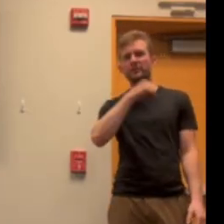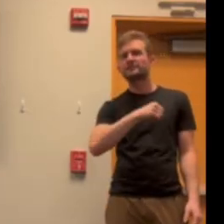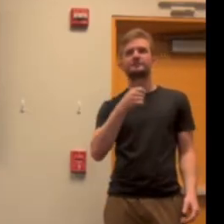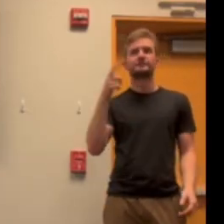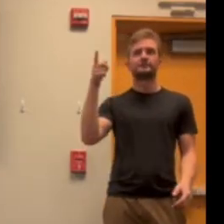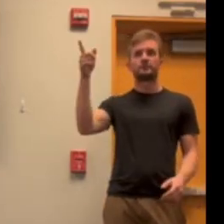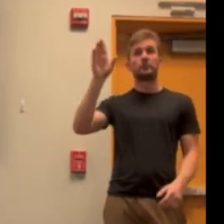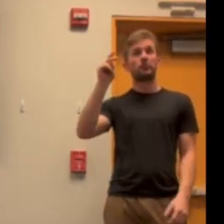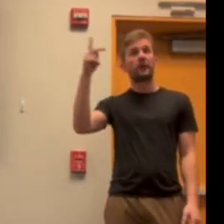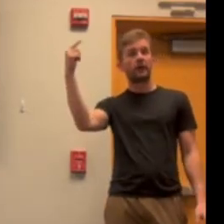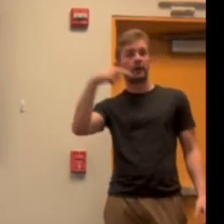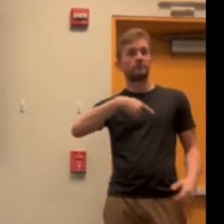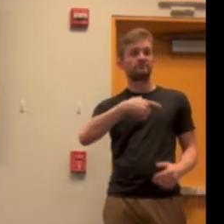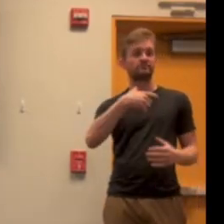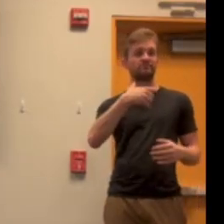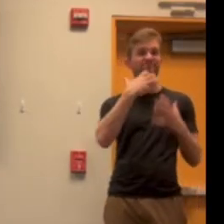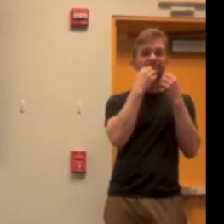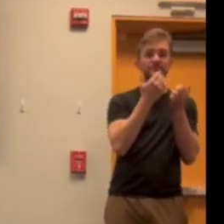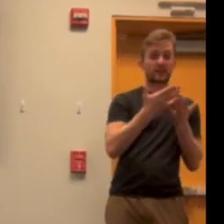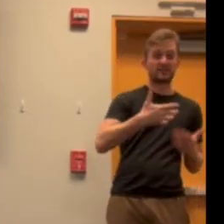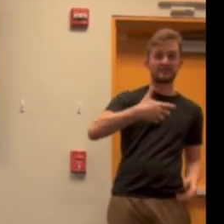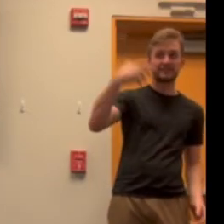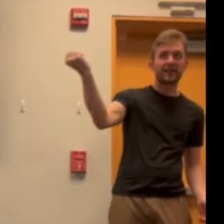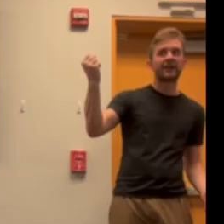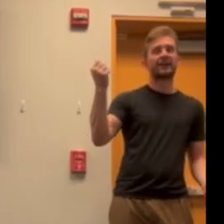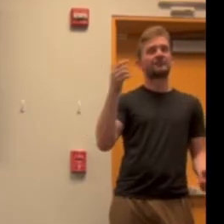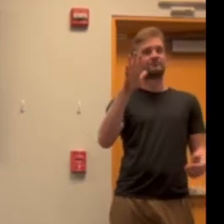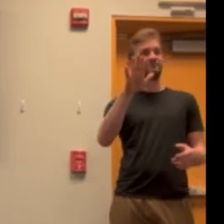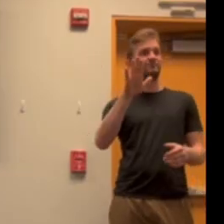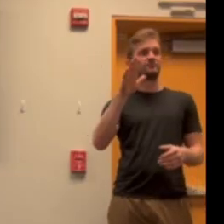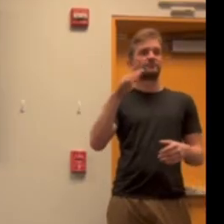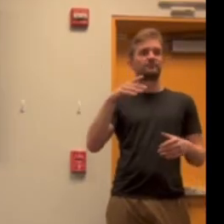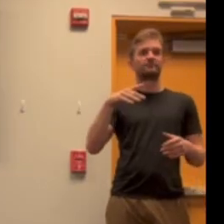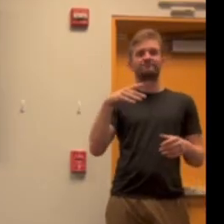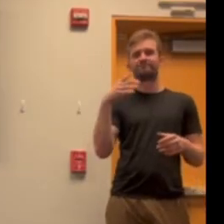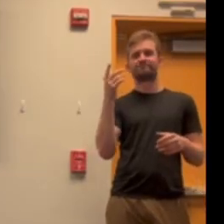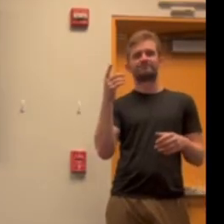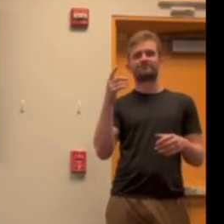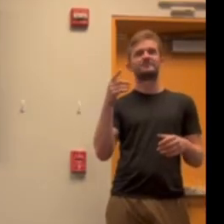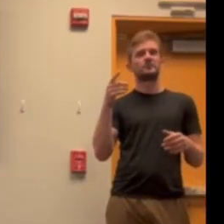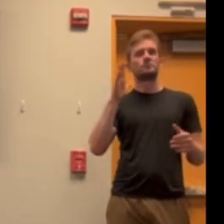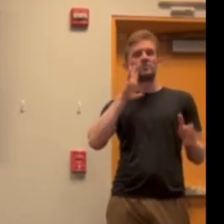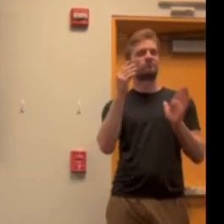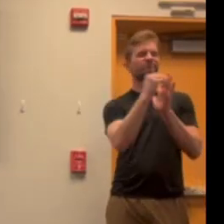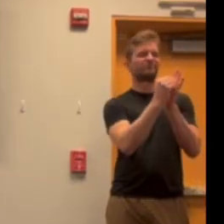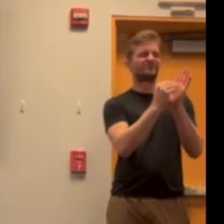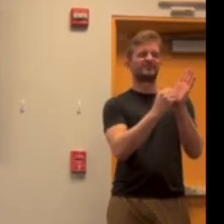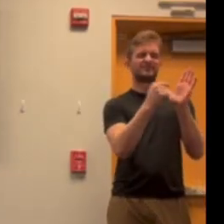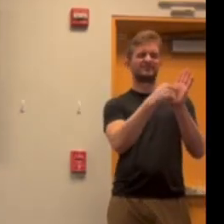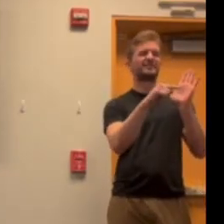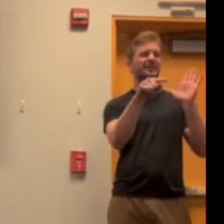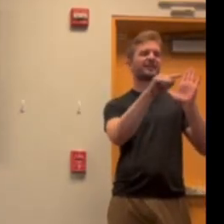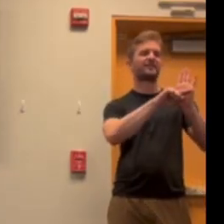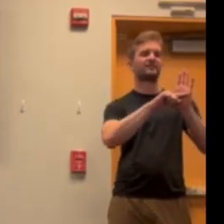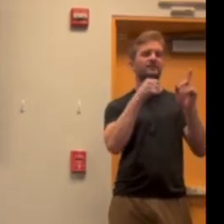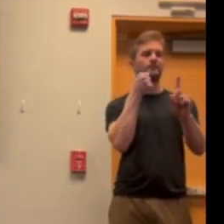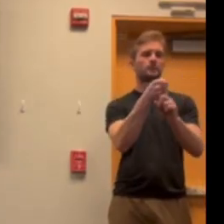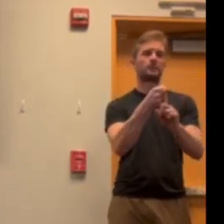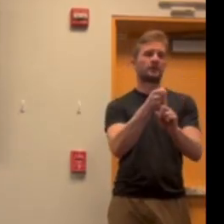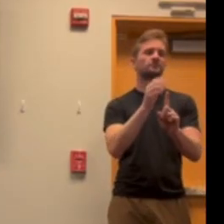repossessions, bankruptcies, that'll all be on there for a long time. And so any negative things will show up on there as